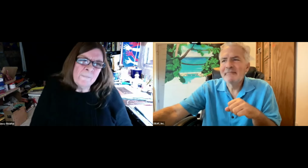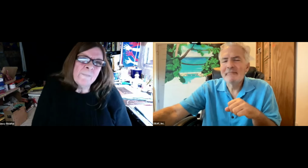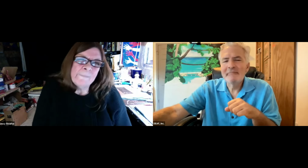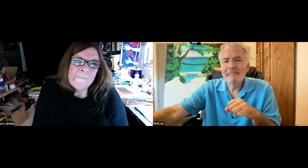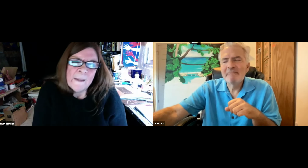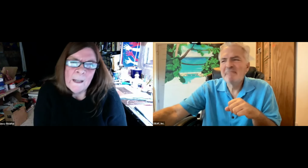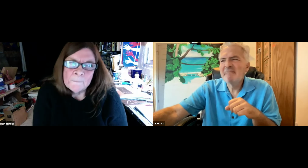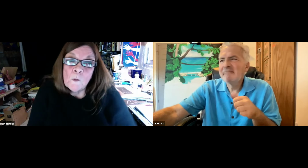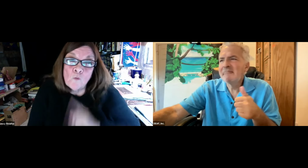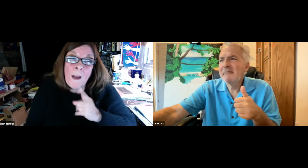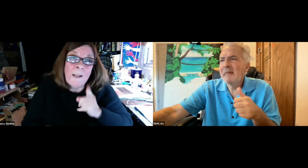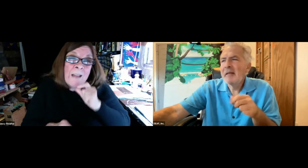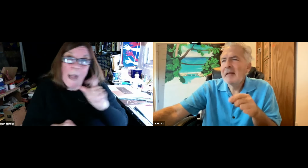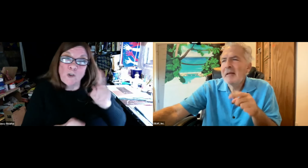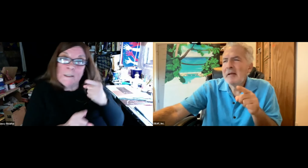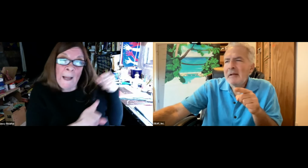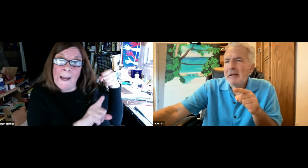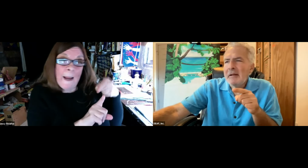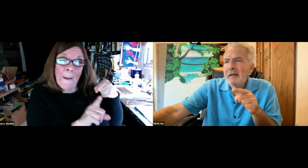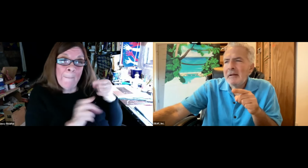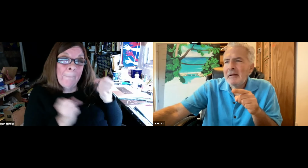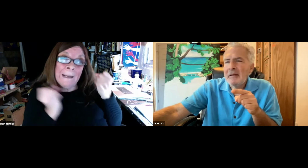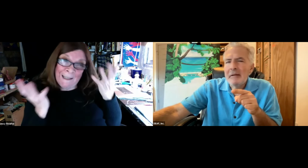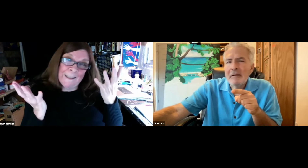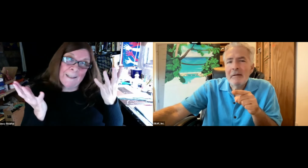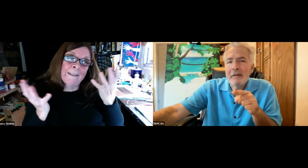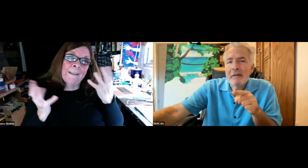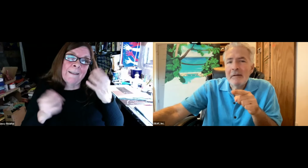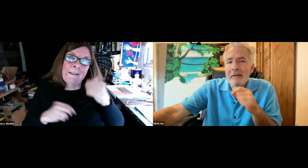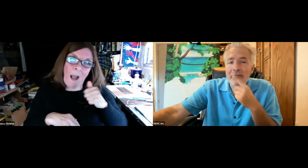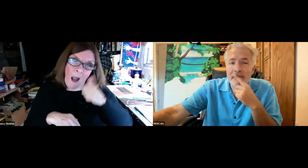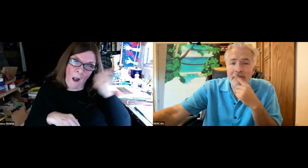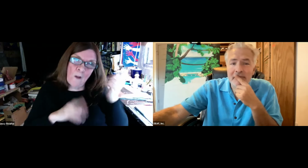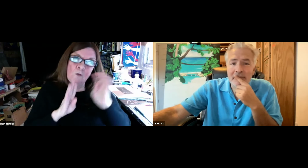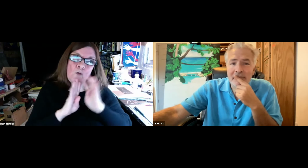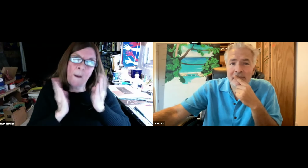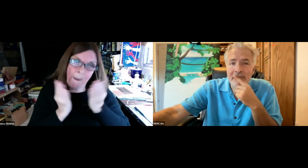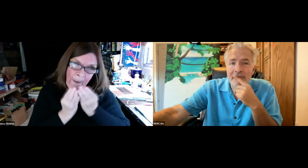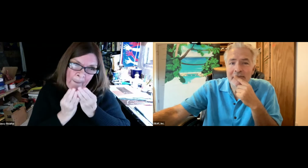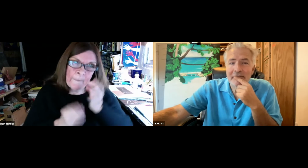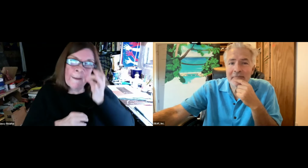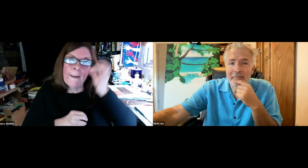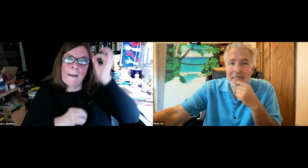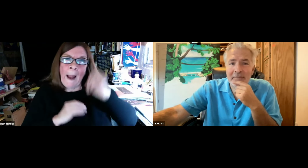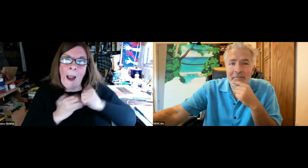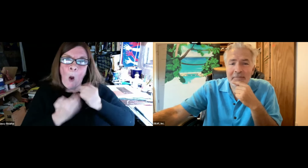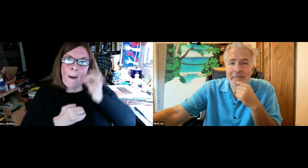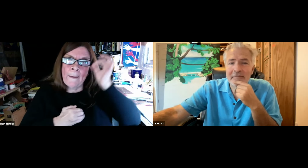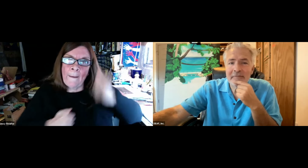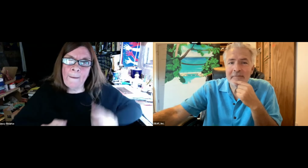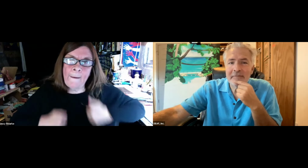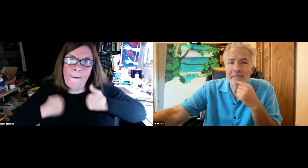It is. And sad. I mean, he had such a rough life. And it's not just Samuel. There are